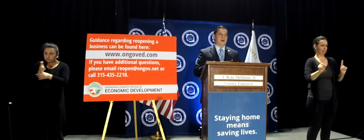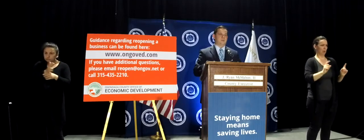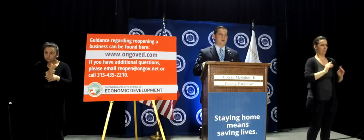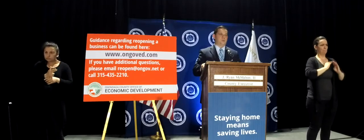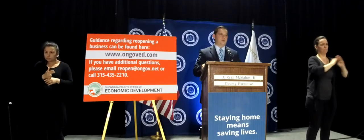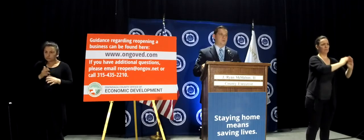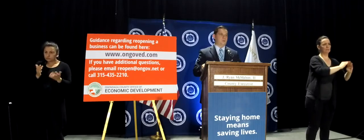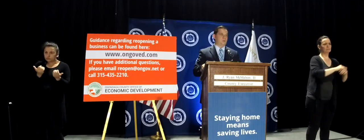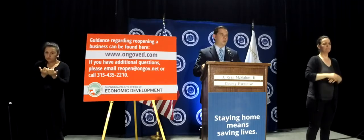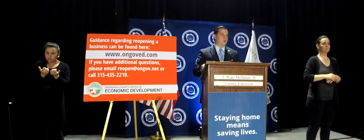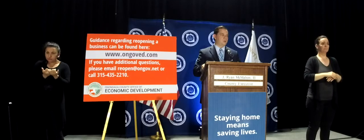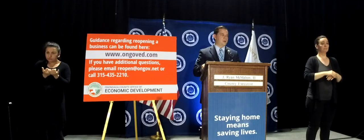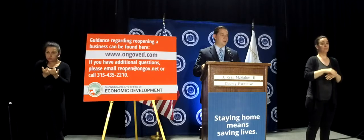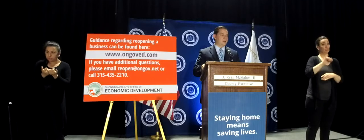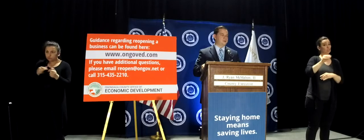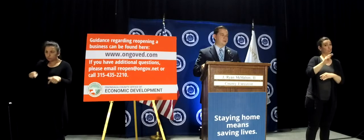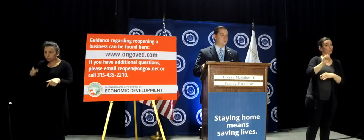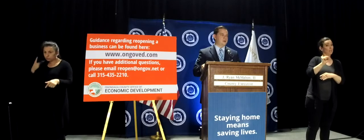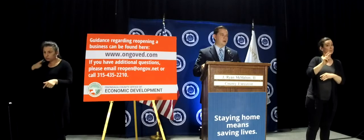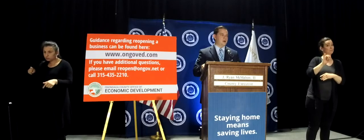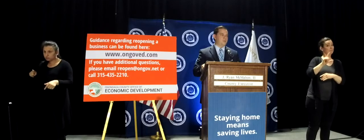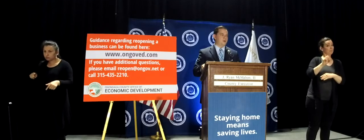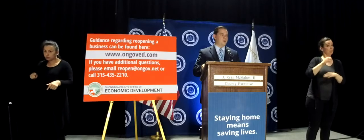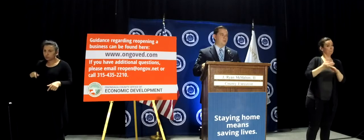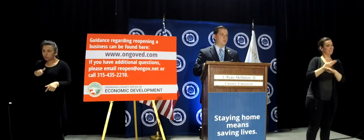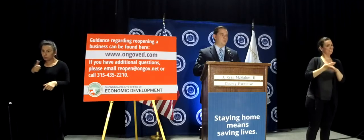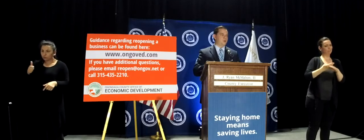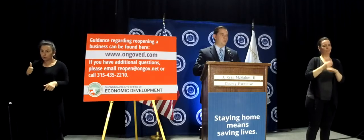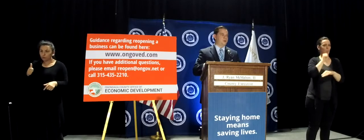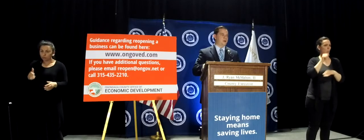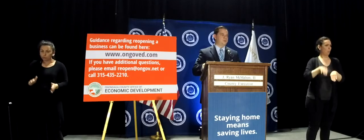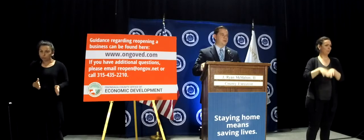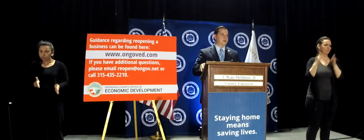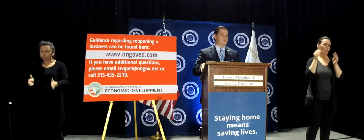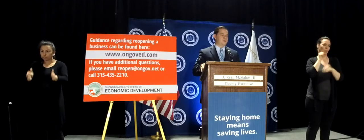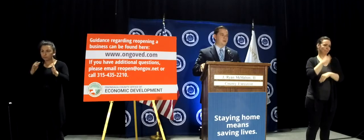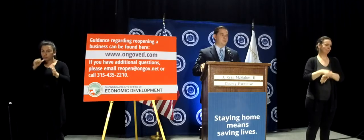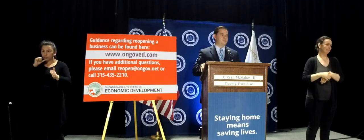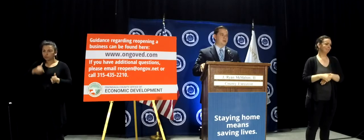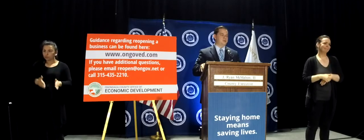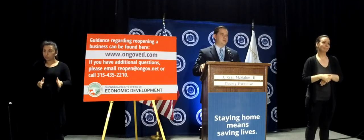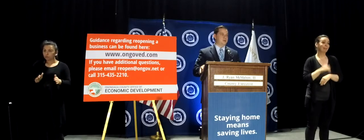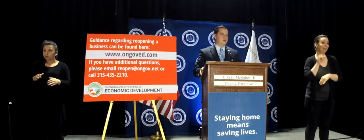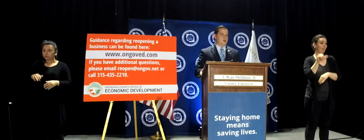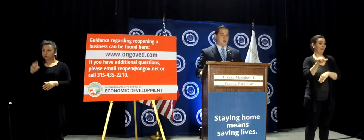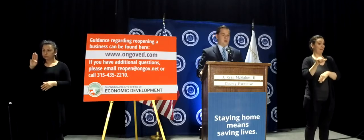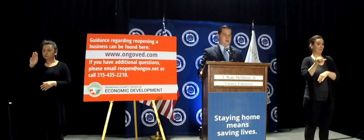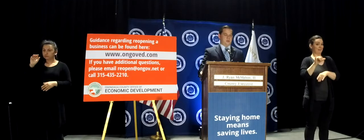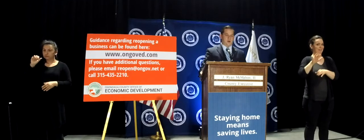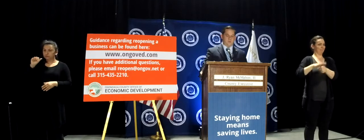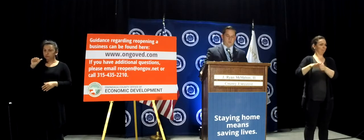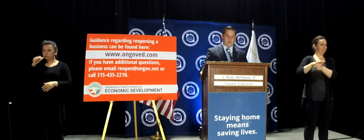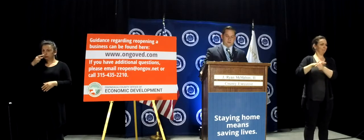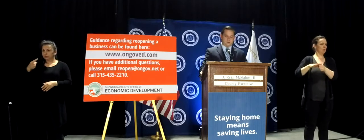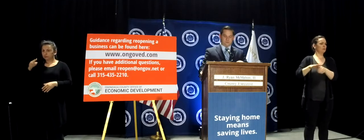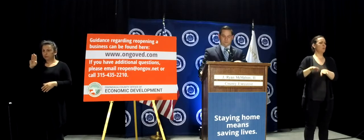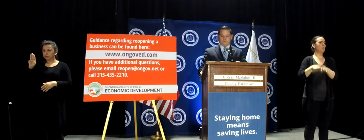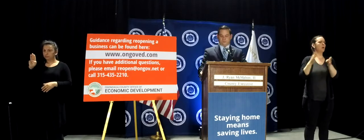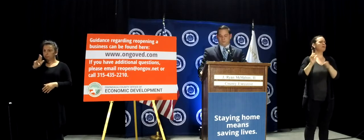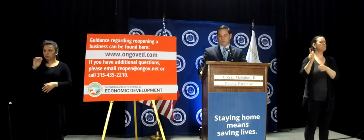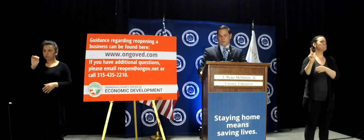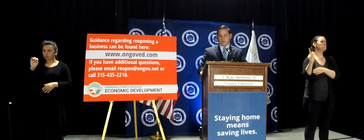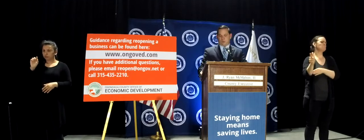Jamesville will not be open for Memorial Weekend, but we will be opening up Jamesville Beach in the coming